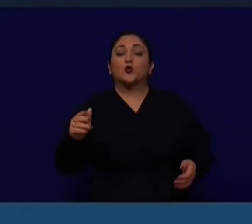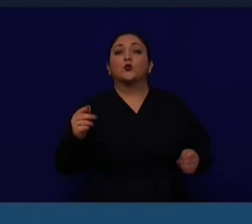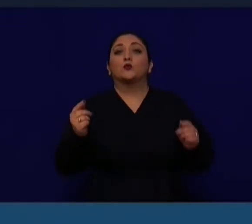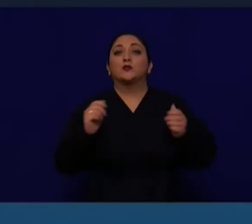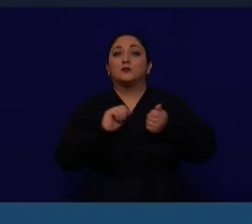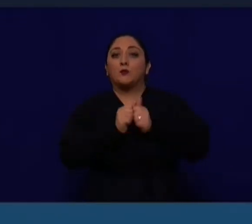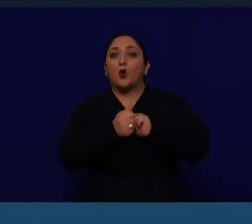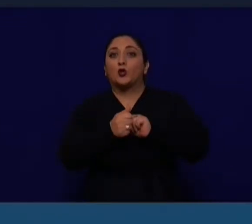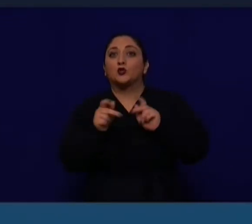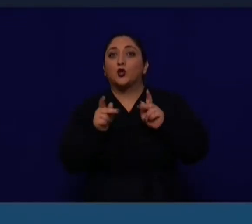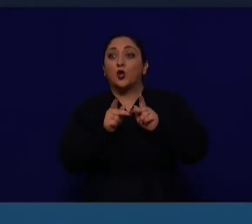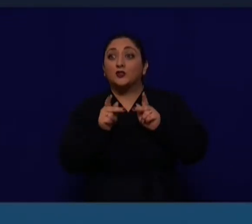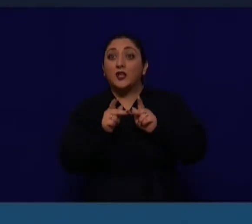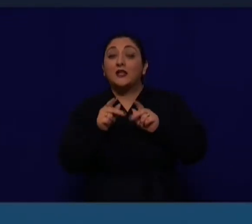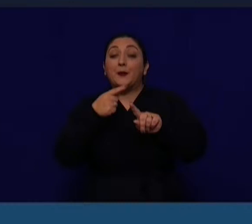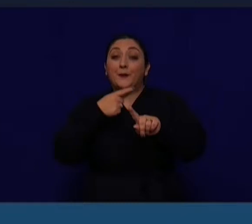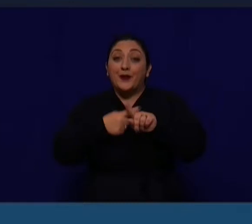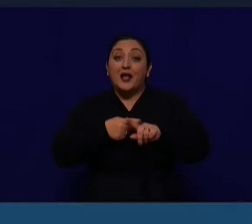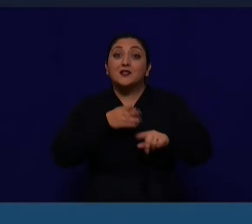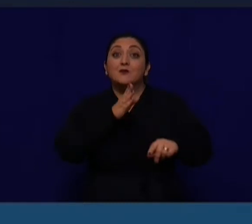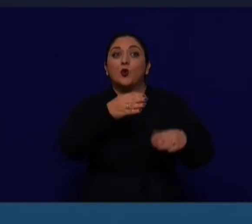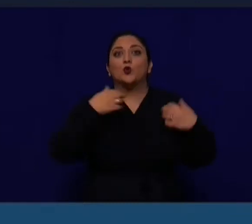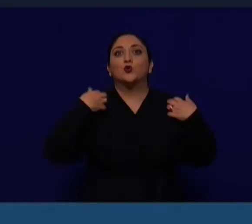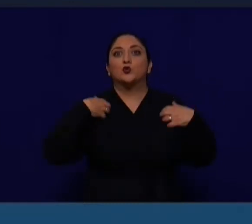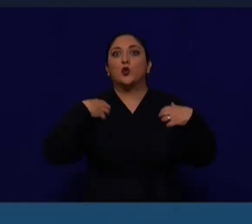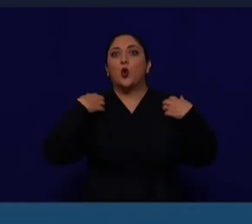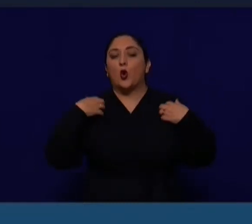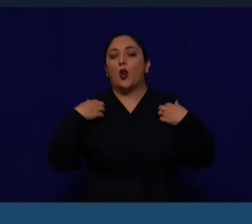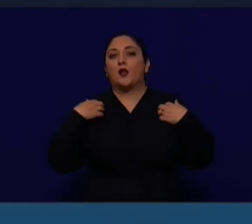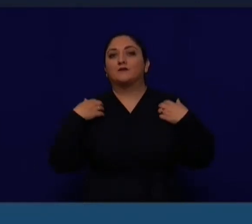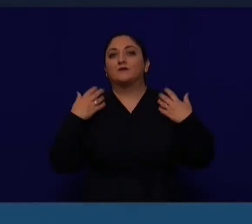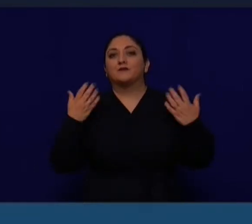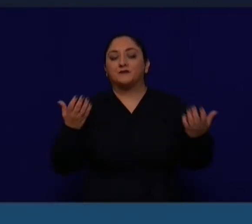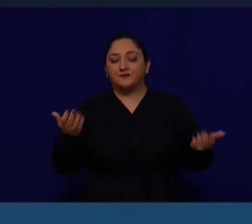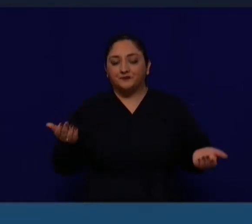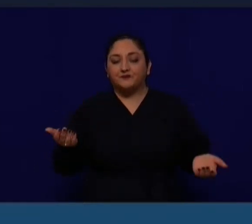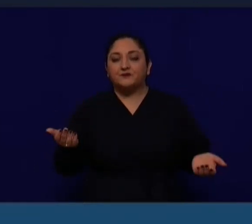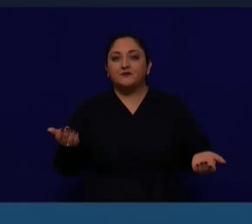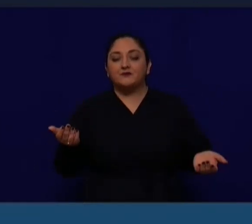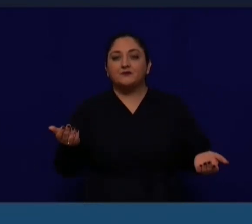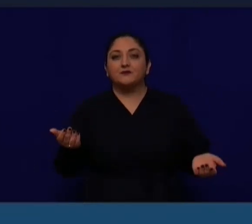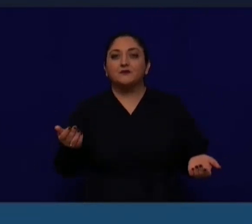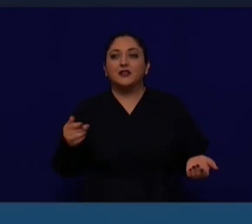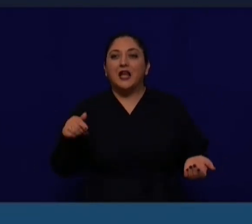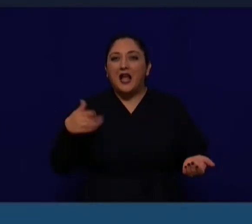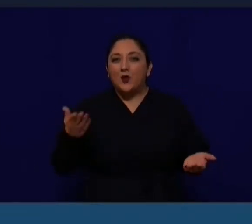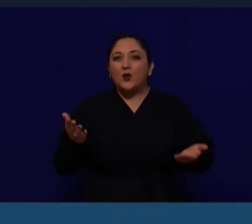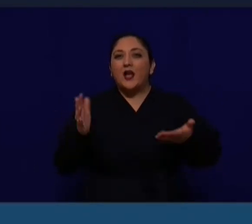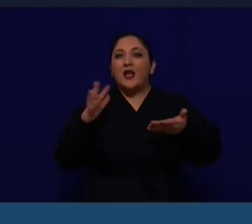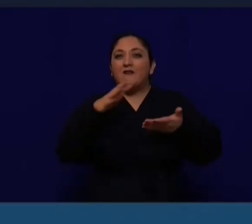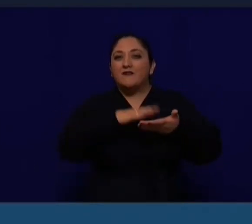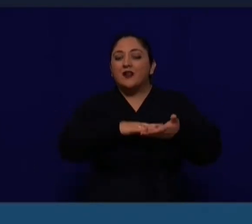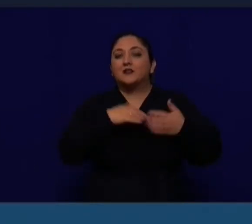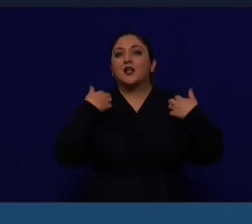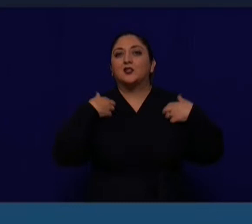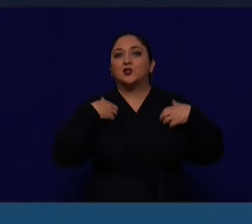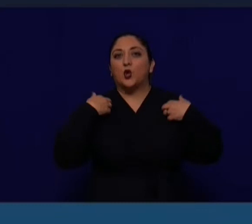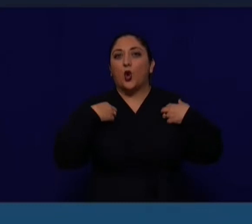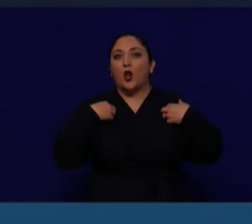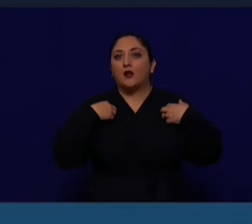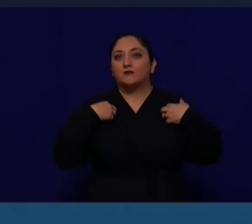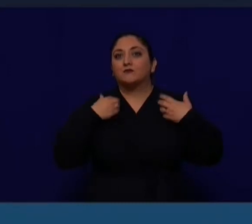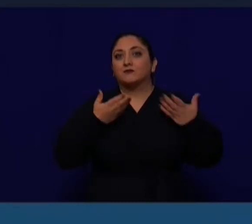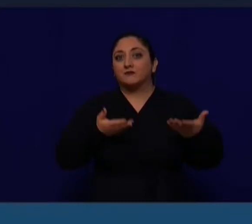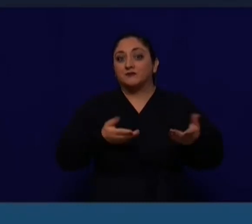u mbagħad la danka kien għadhom ma bdewx bis-sintomi marru l-iskola jew inkella kellhom is-sintomi, allura kien hemm impatt fuq il-kumplament tal-klassi.